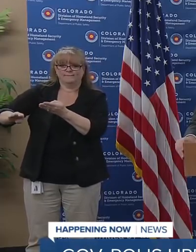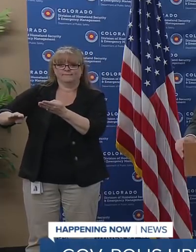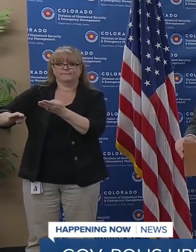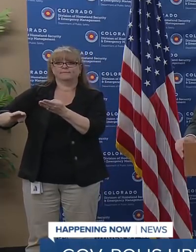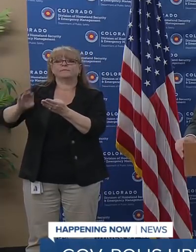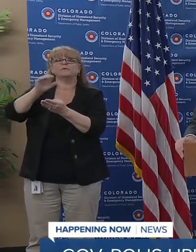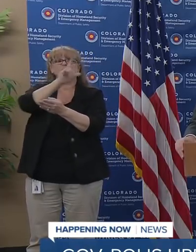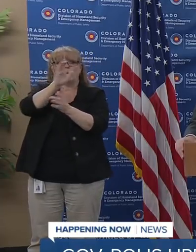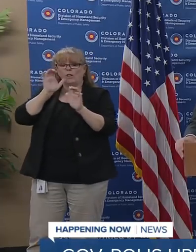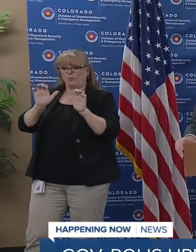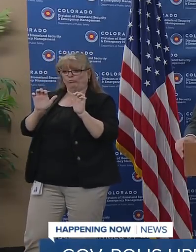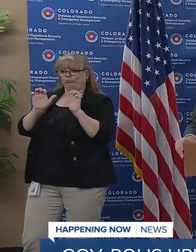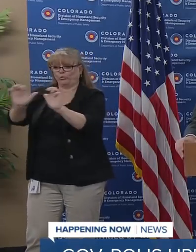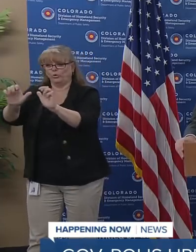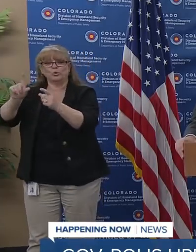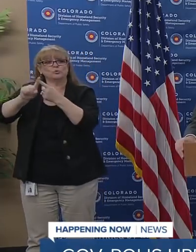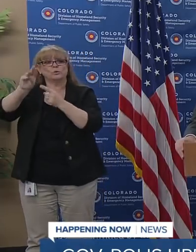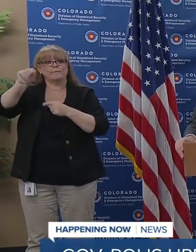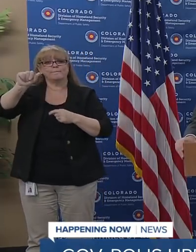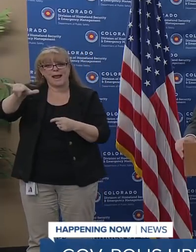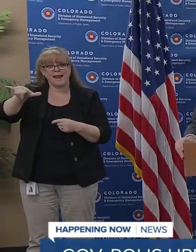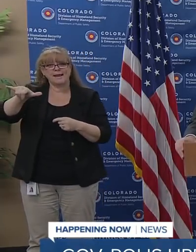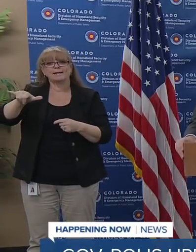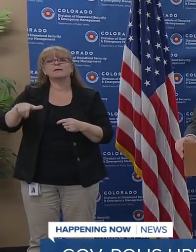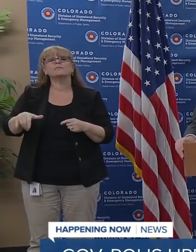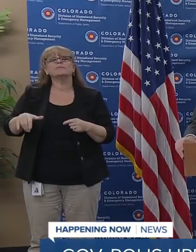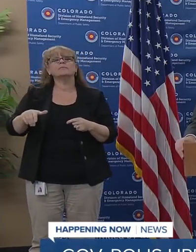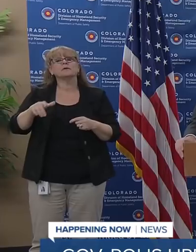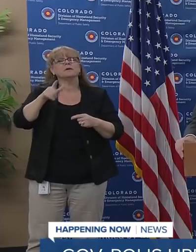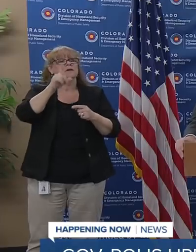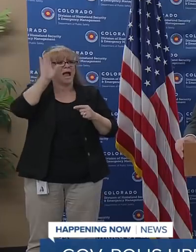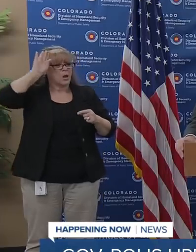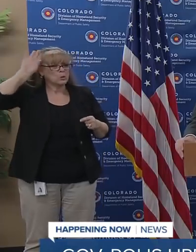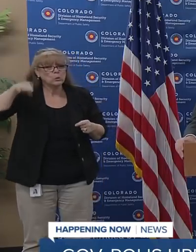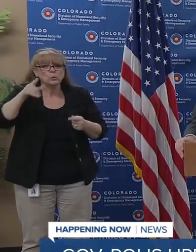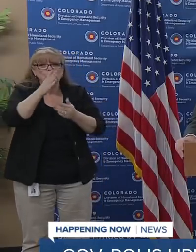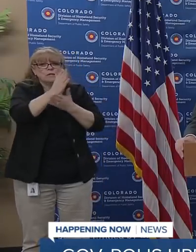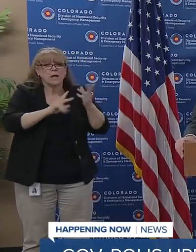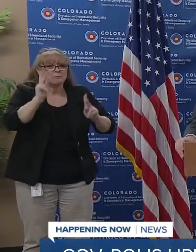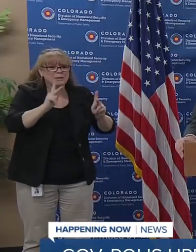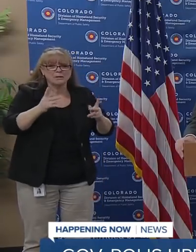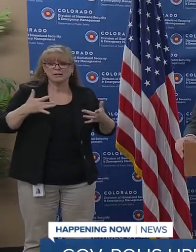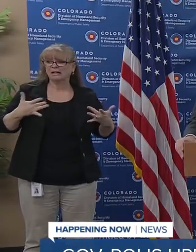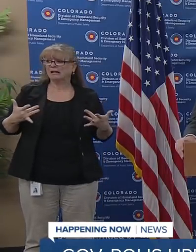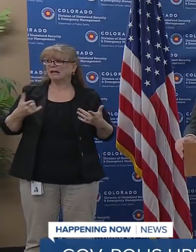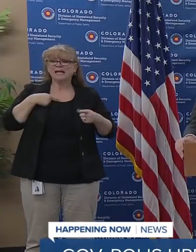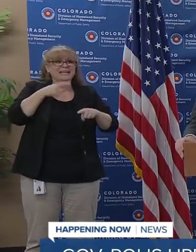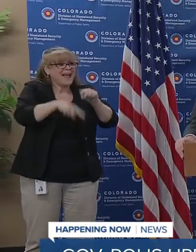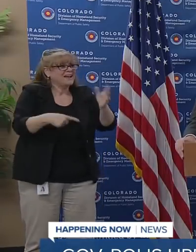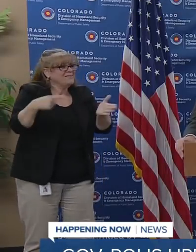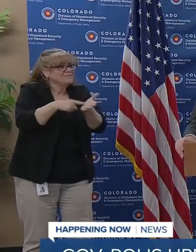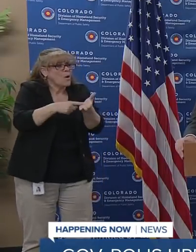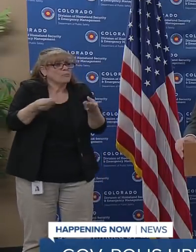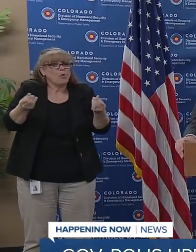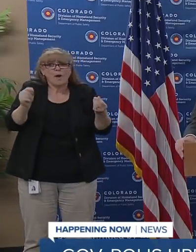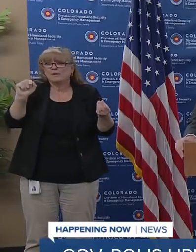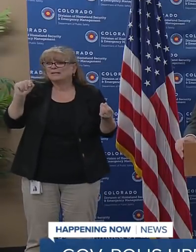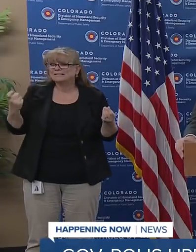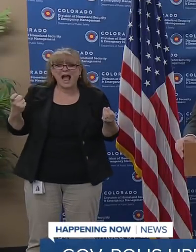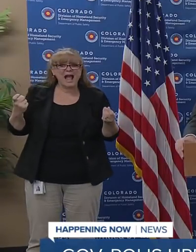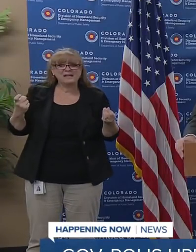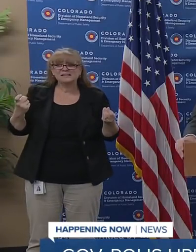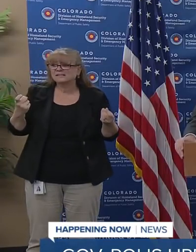order. For property owners that are worried about paying your property tax in April, you can now split your property tax payments without any penalty